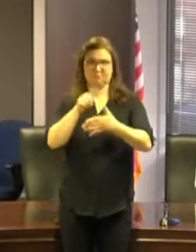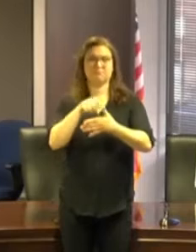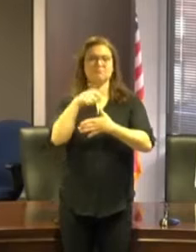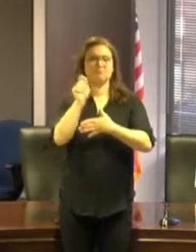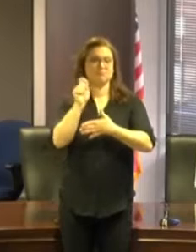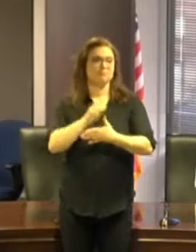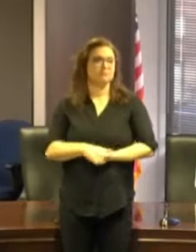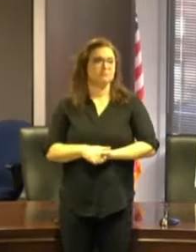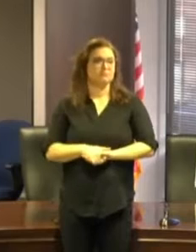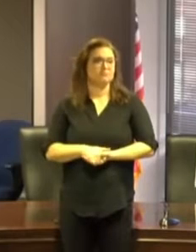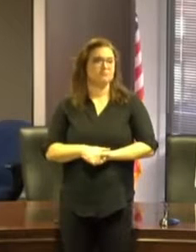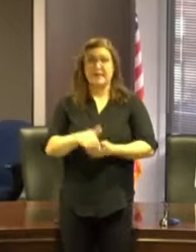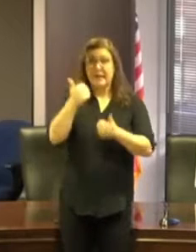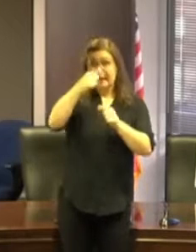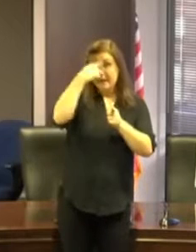Opposed?